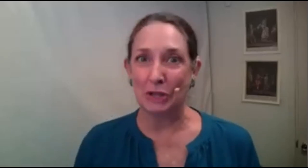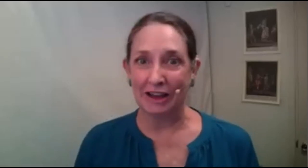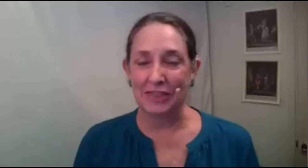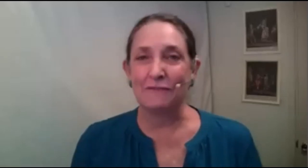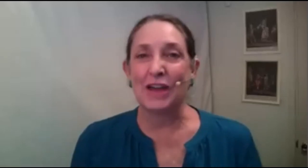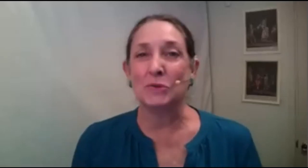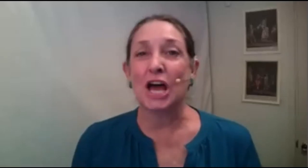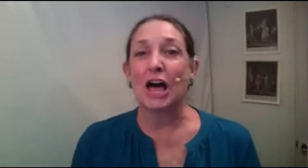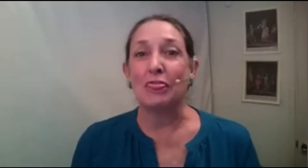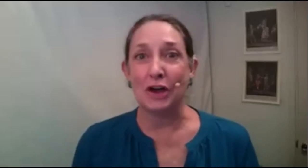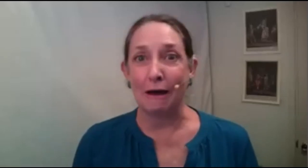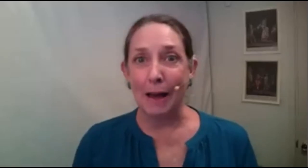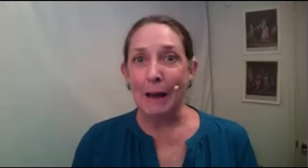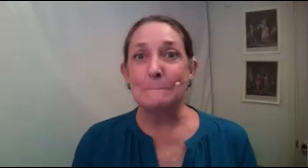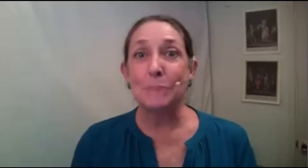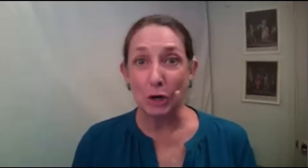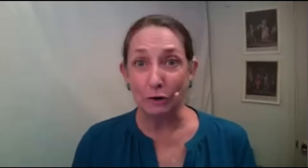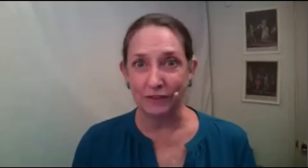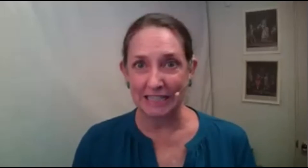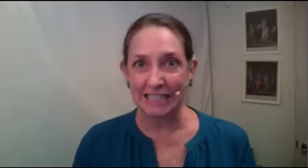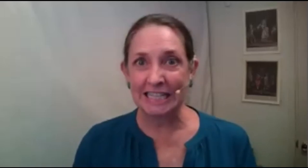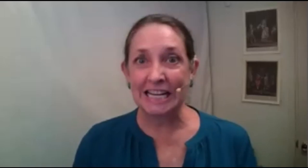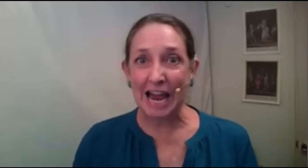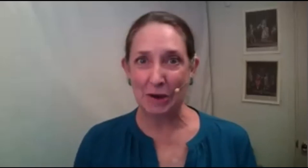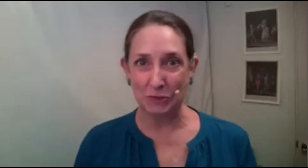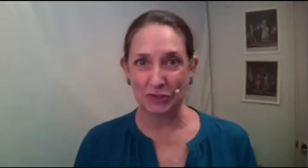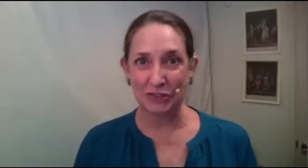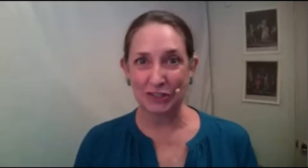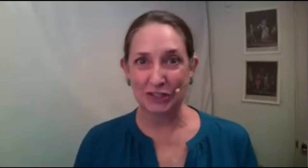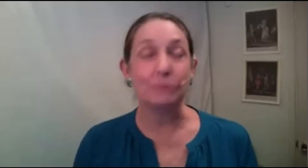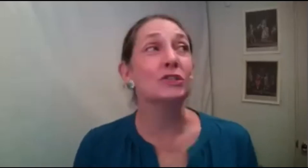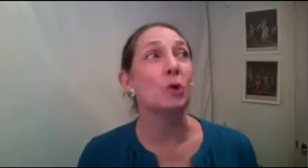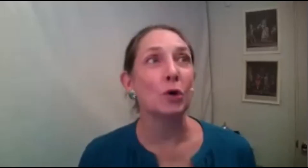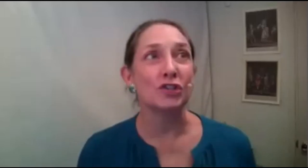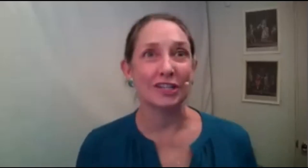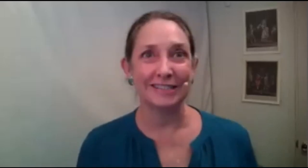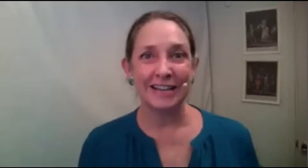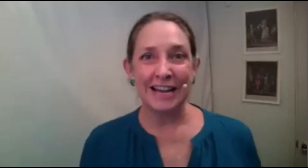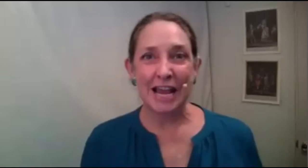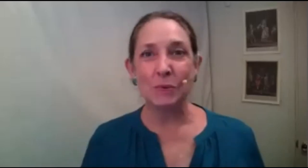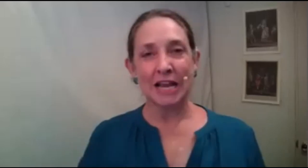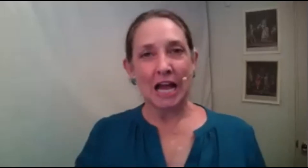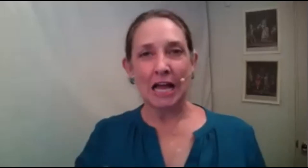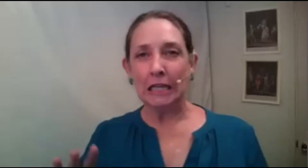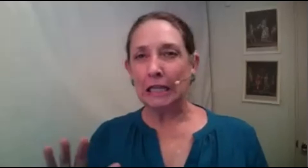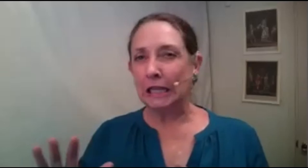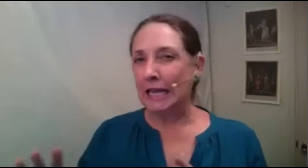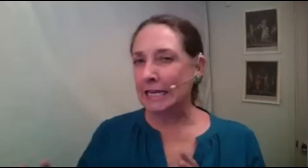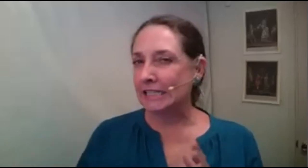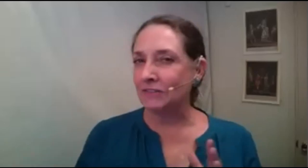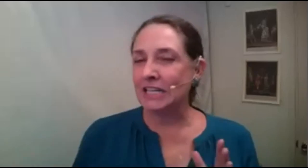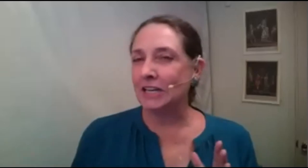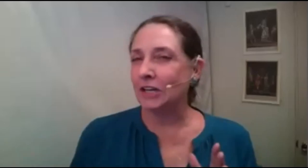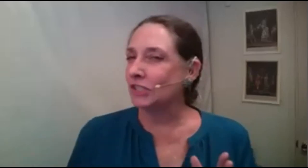their luck. They found the perfect house. It was gorgeous. It was a